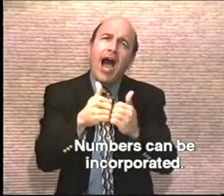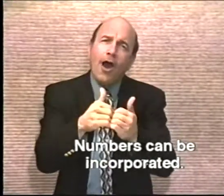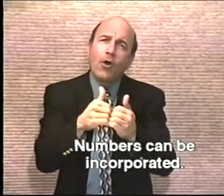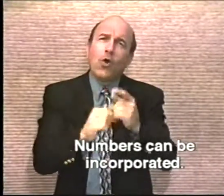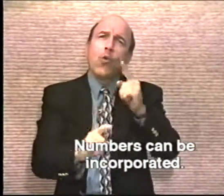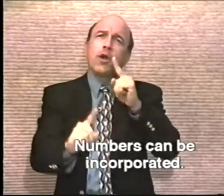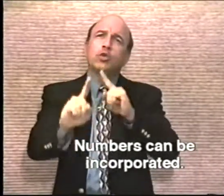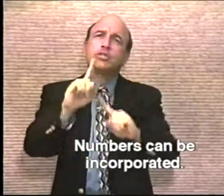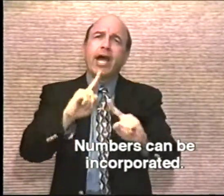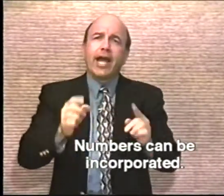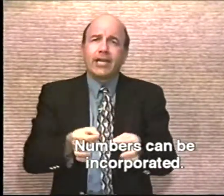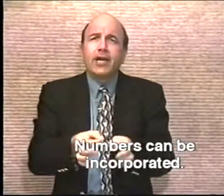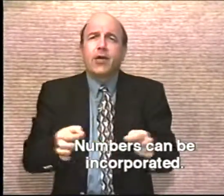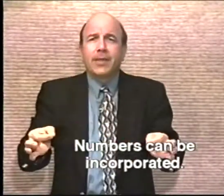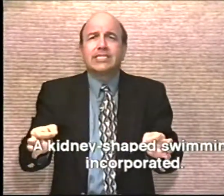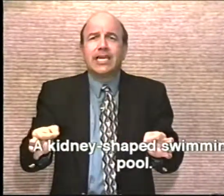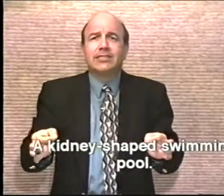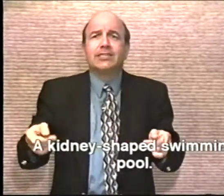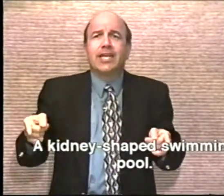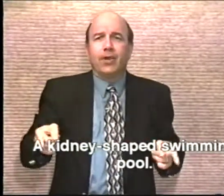How will you sign the sentence here?